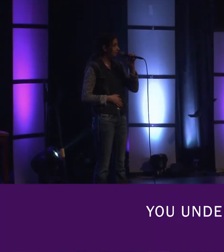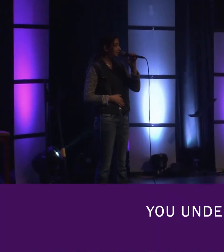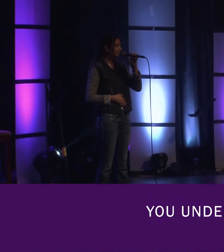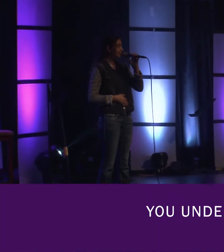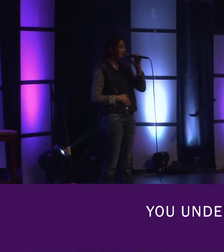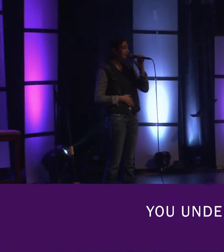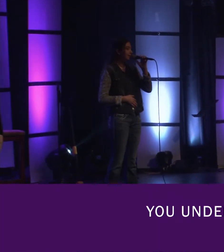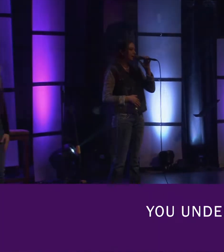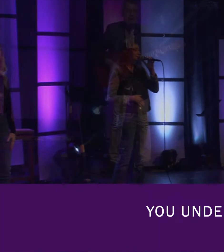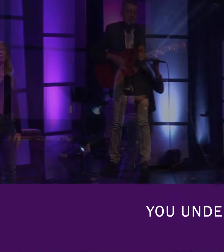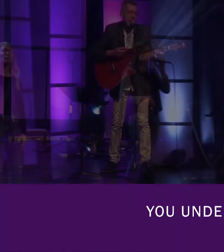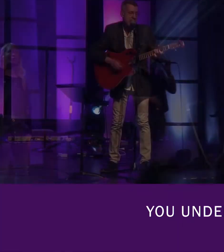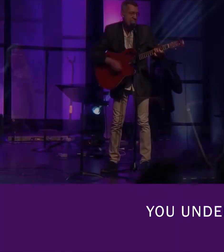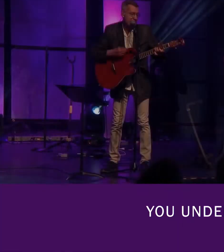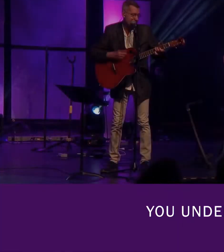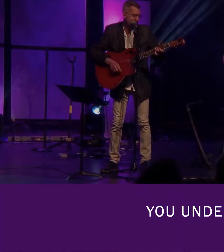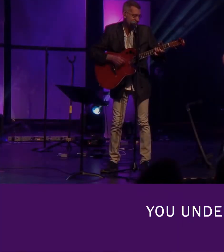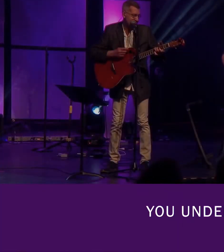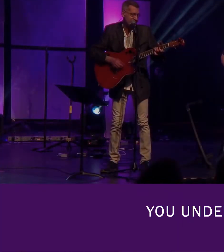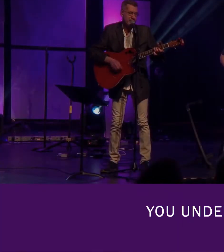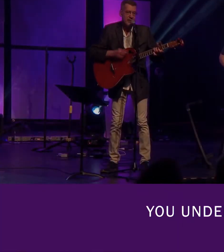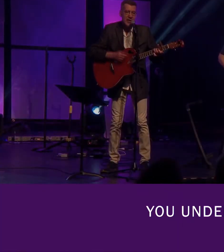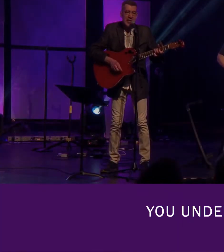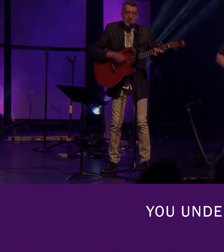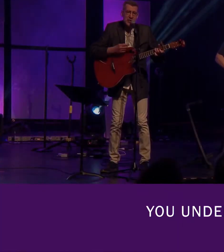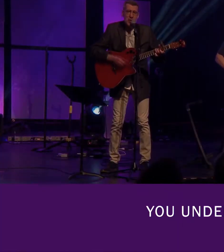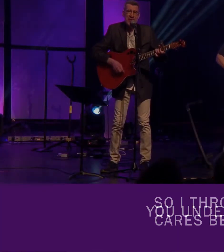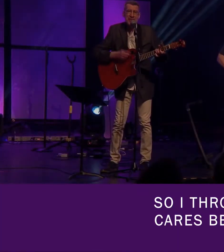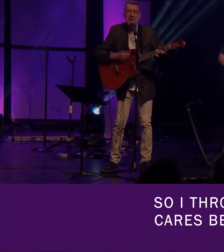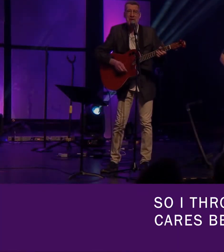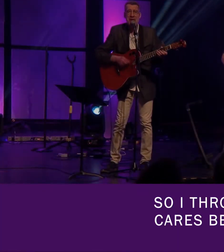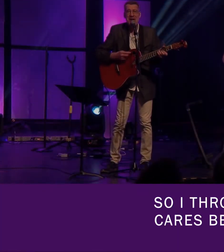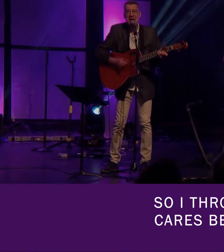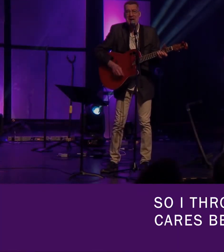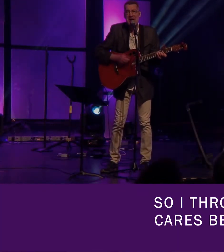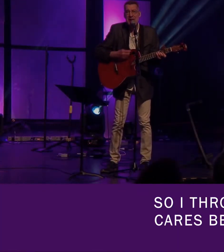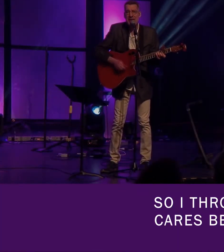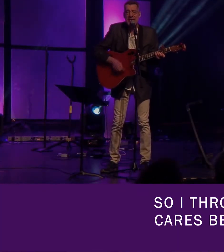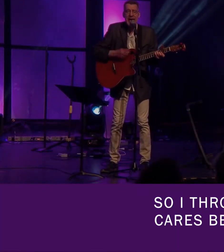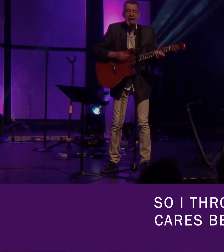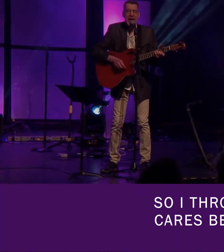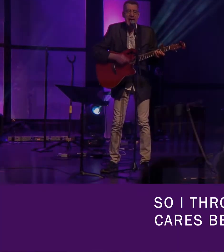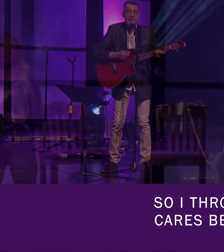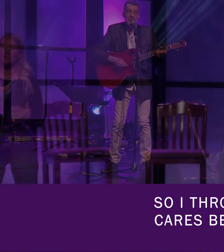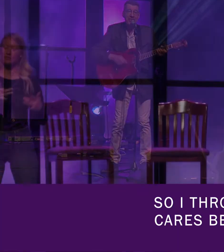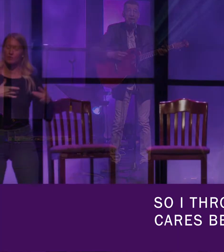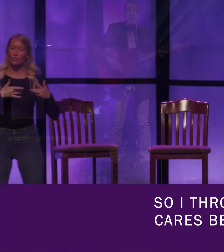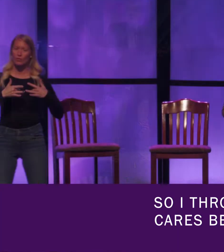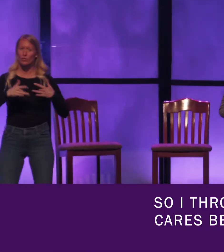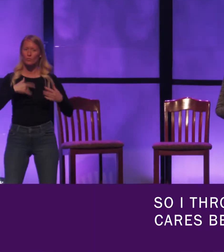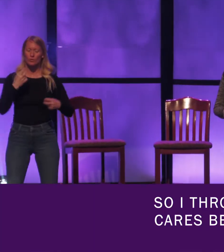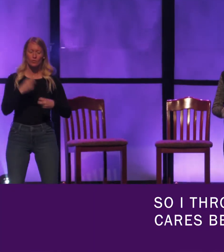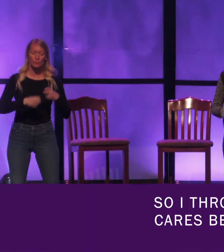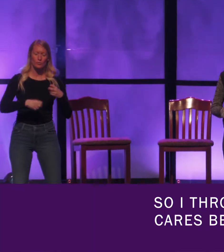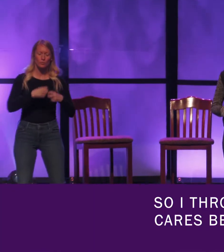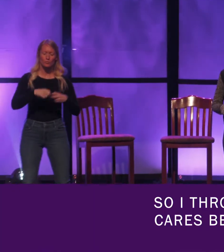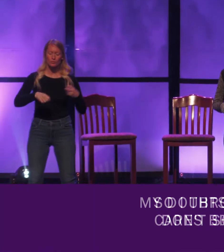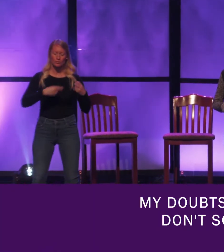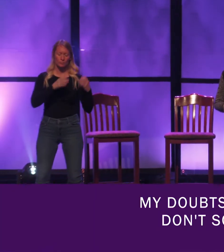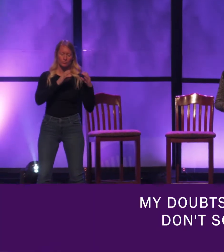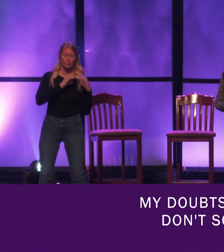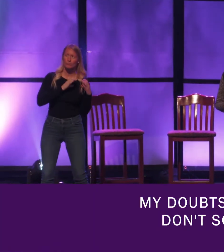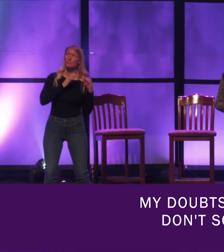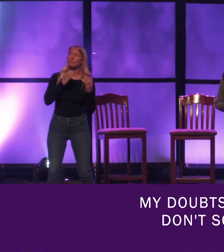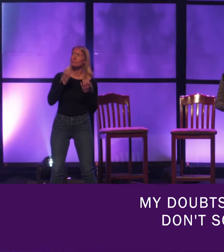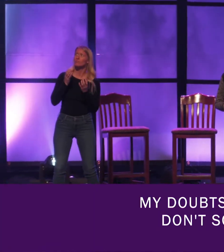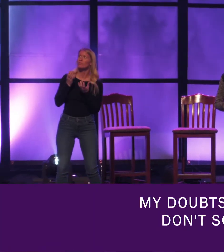You understand me. So I throw all my cares before you.